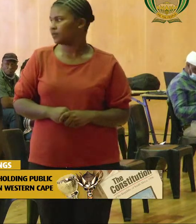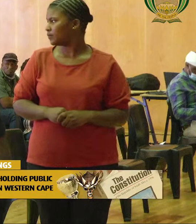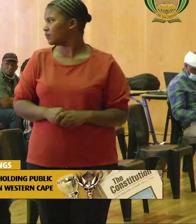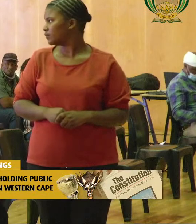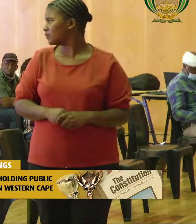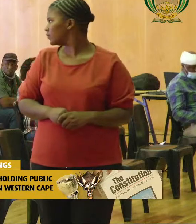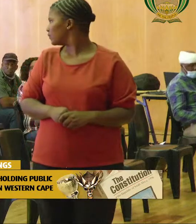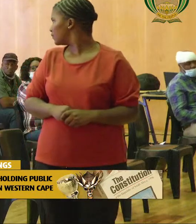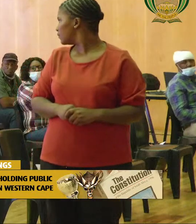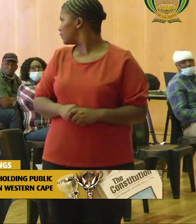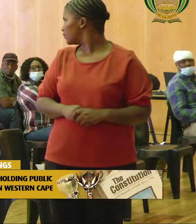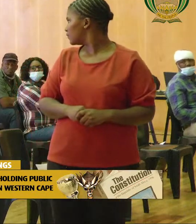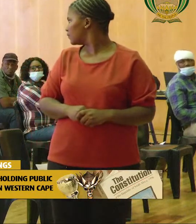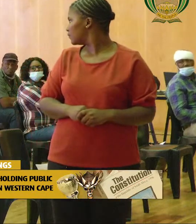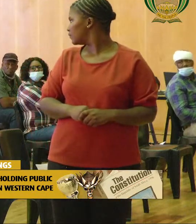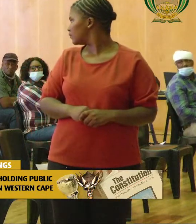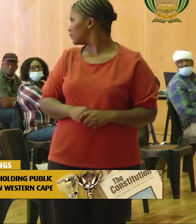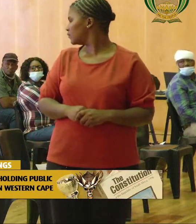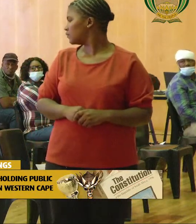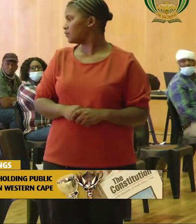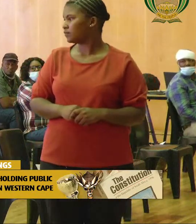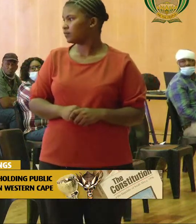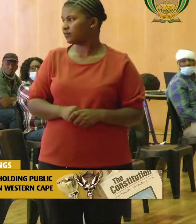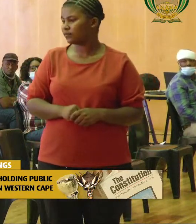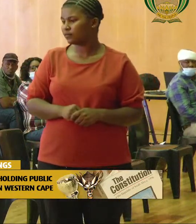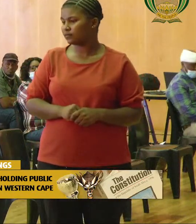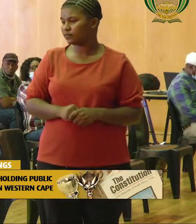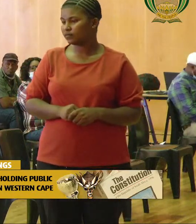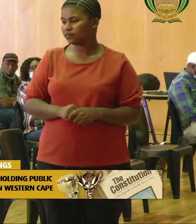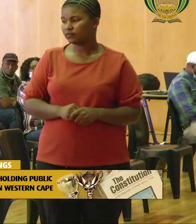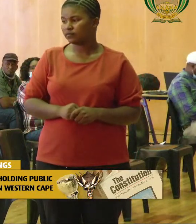Thank you. Next.